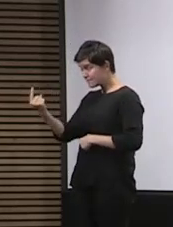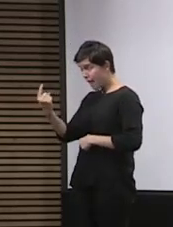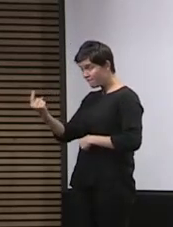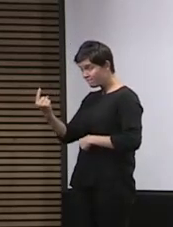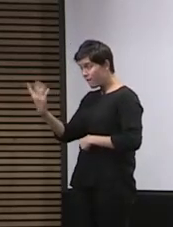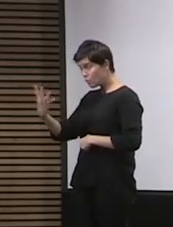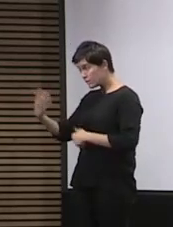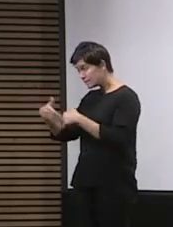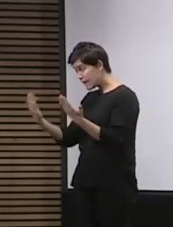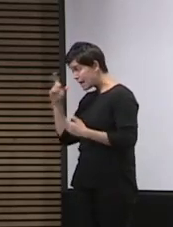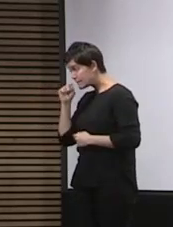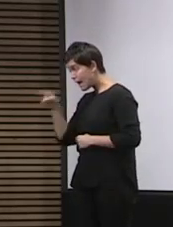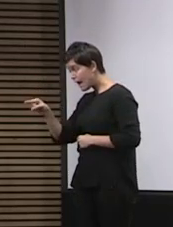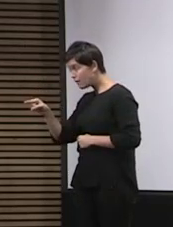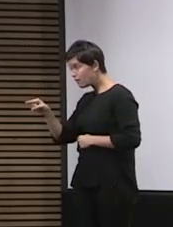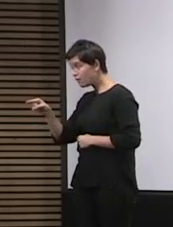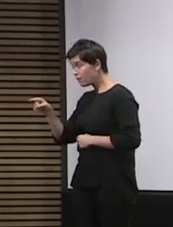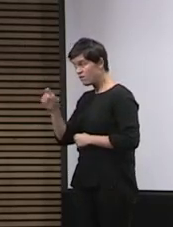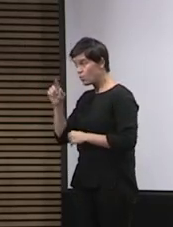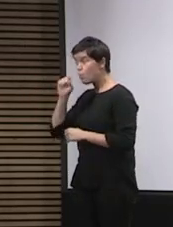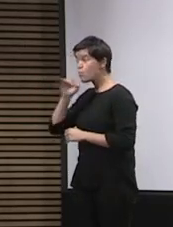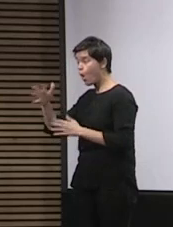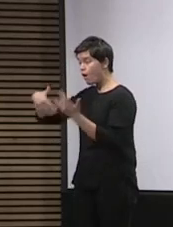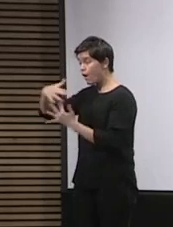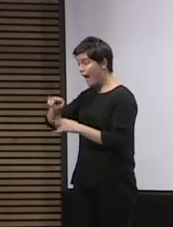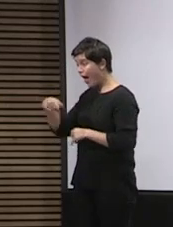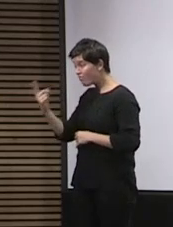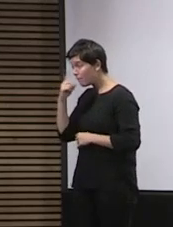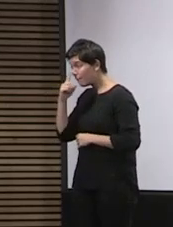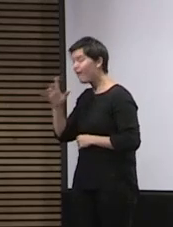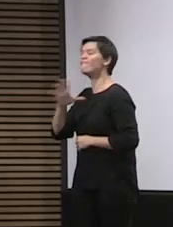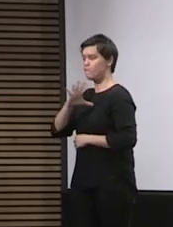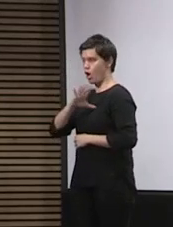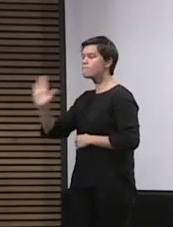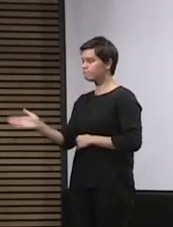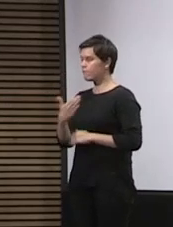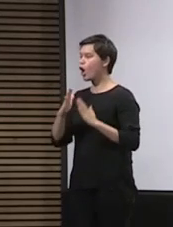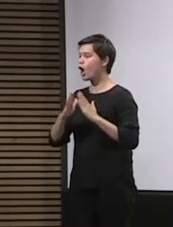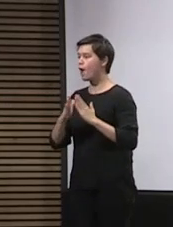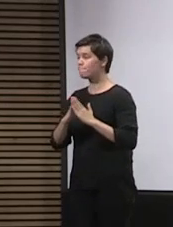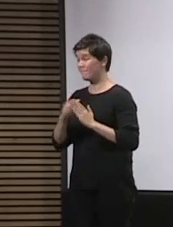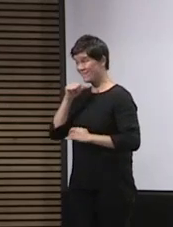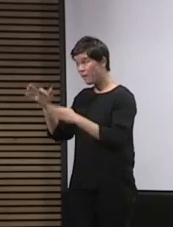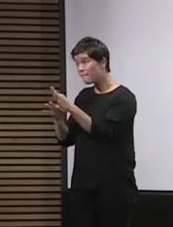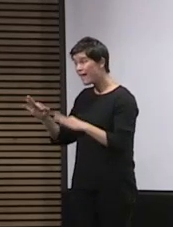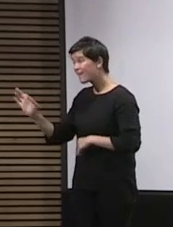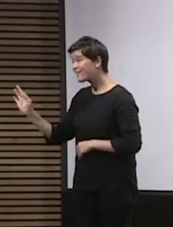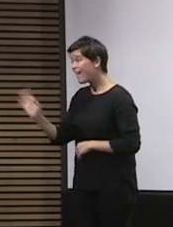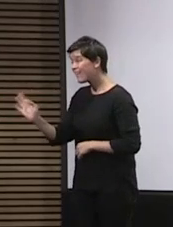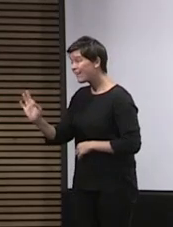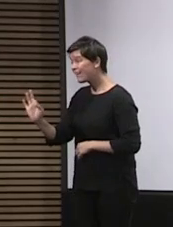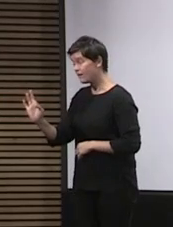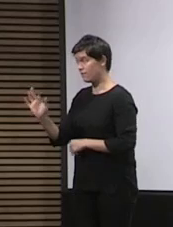expose others, then they'll be able to go home. For those that don't, they will stay in self-isolation at the entry point that they came